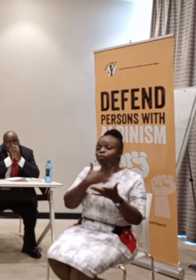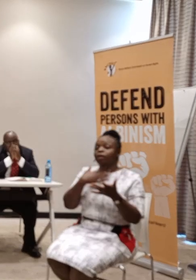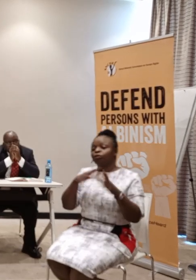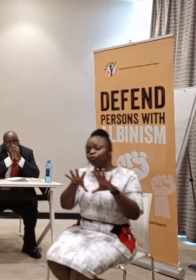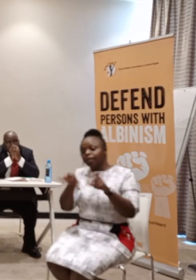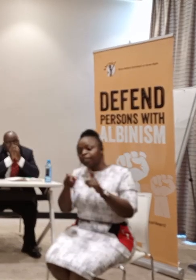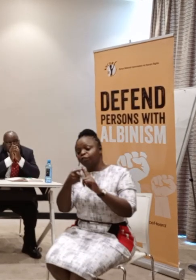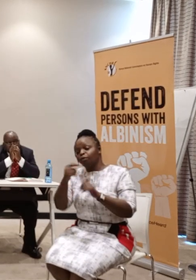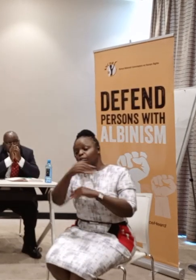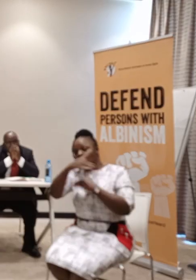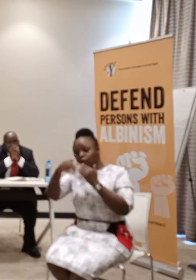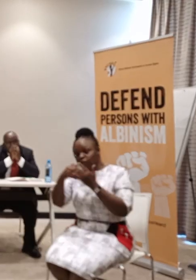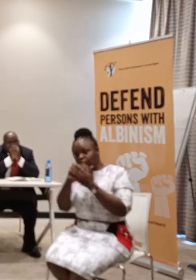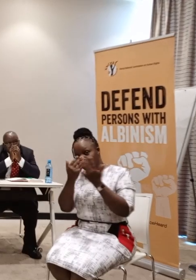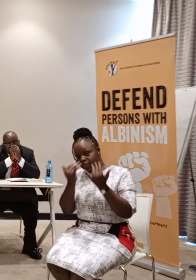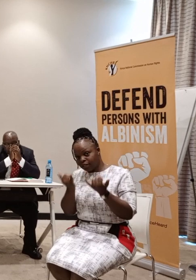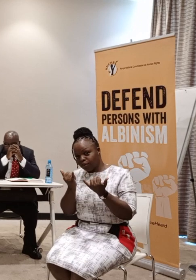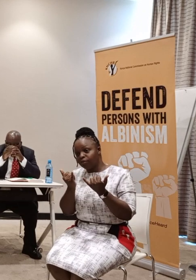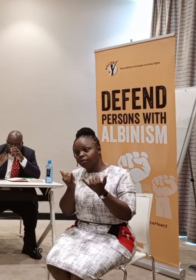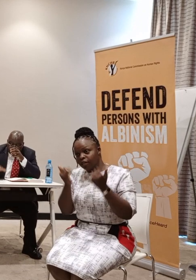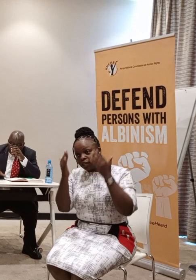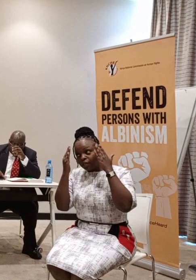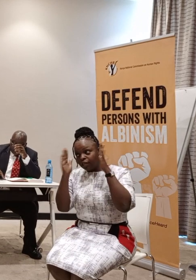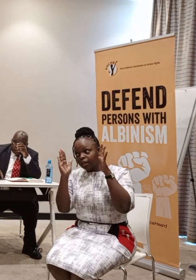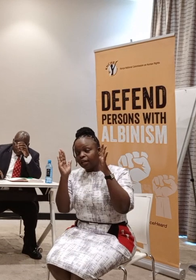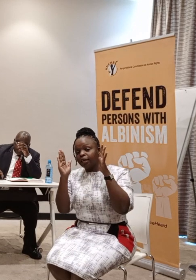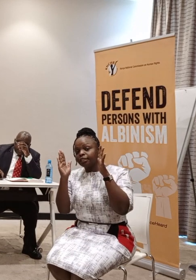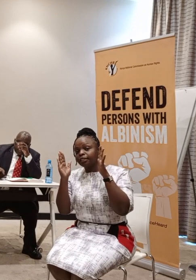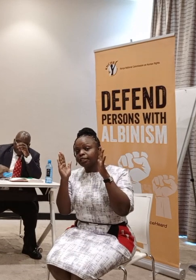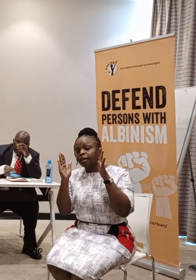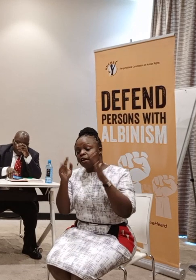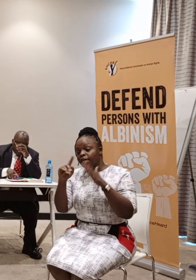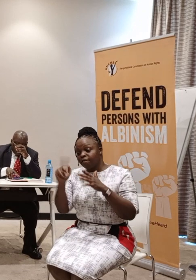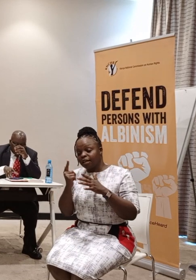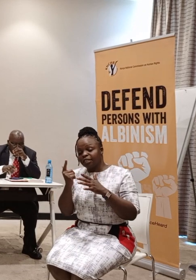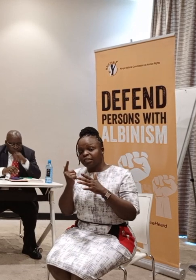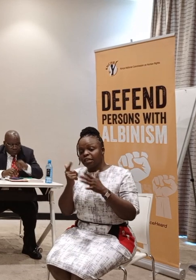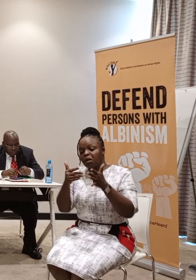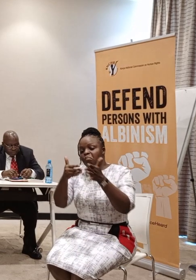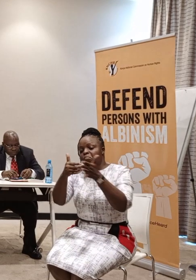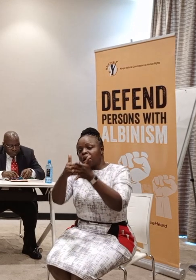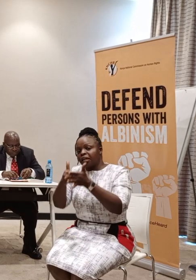now is that you realize the first barrier is in the mind.